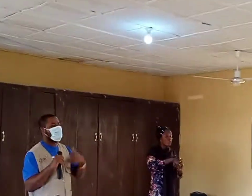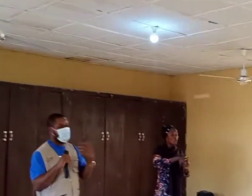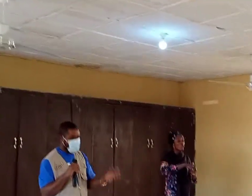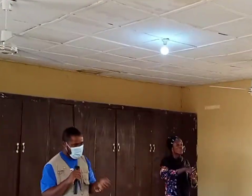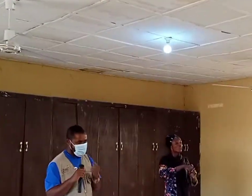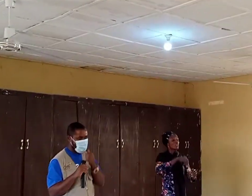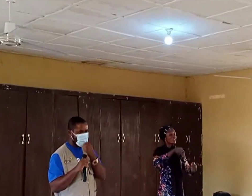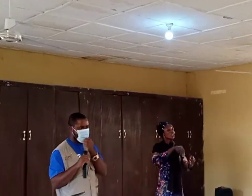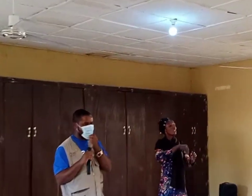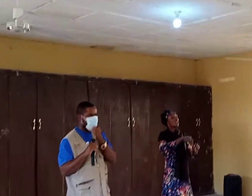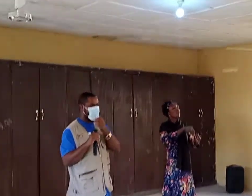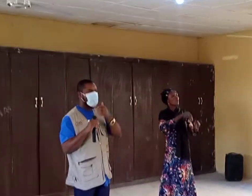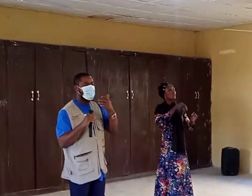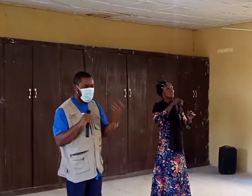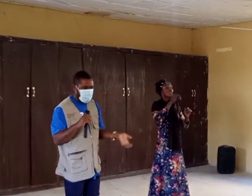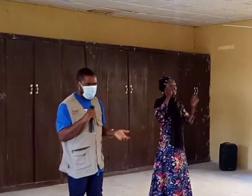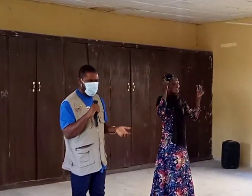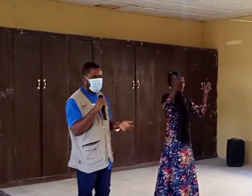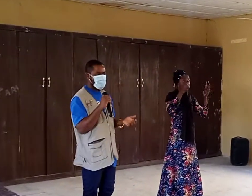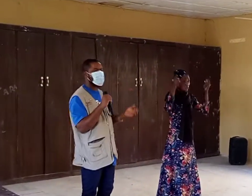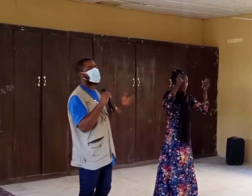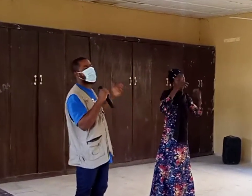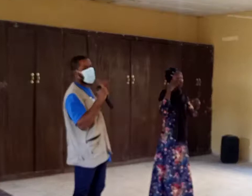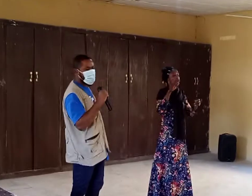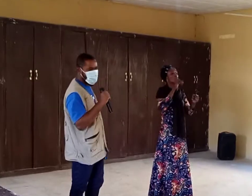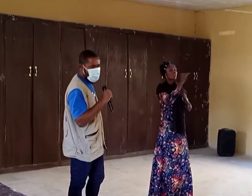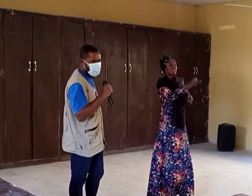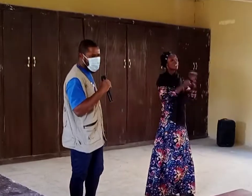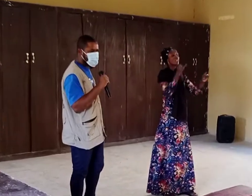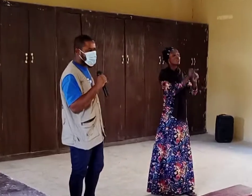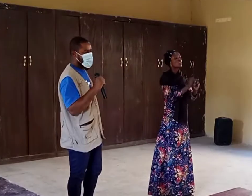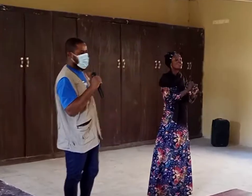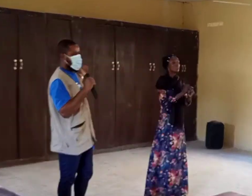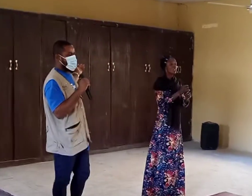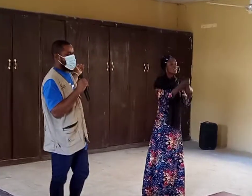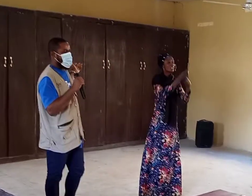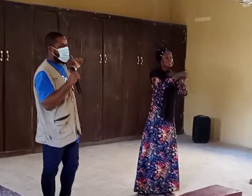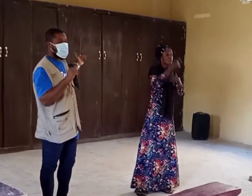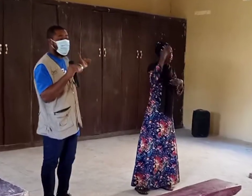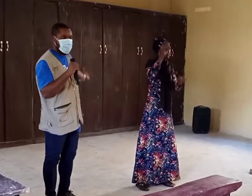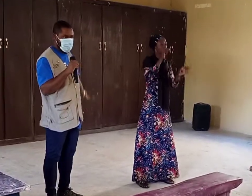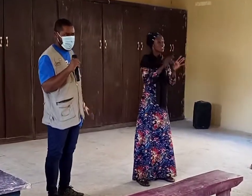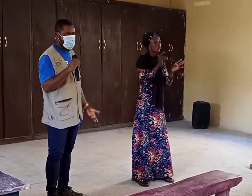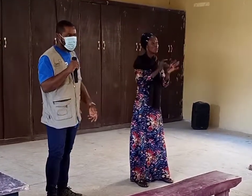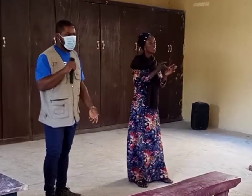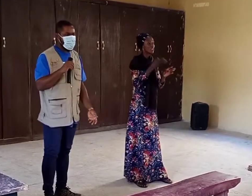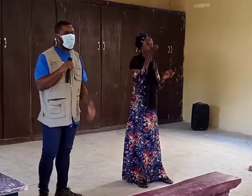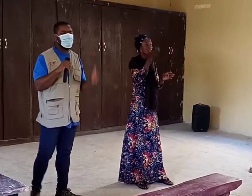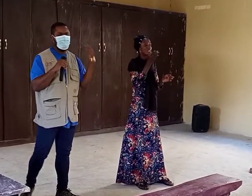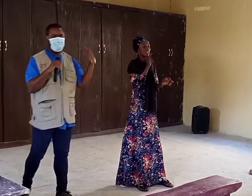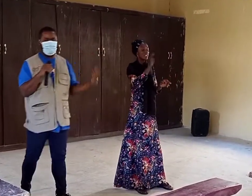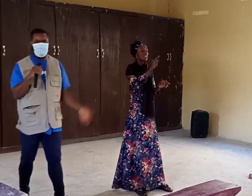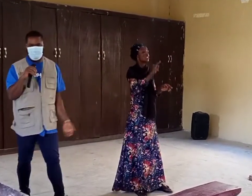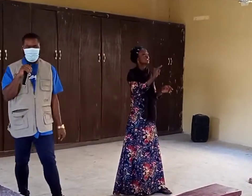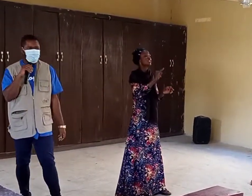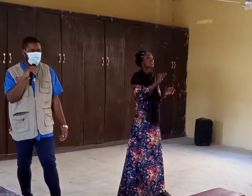of international days, programs. There is a program that we carried out, that was last 2 years, a